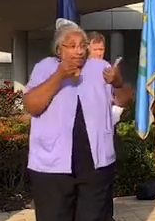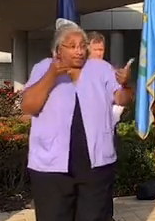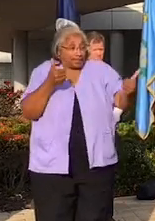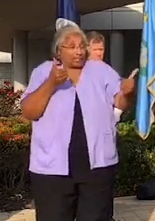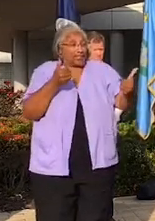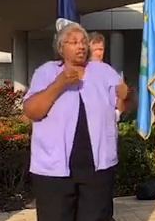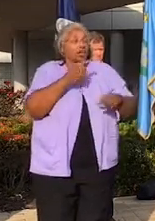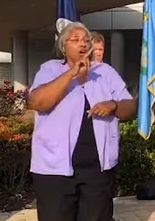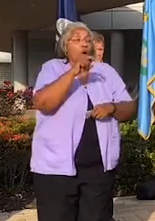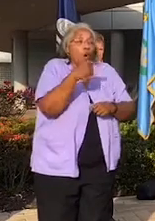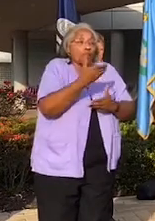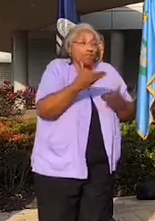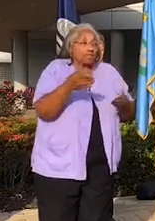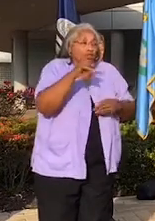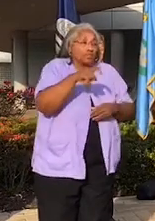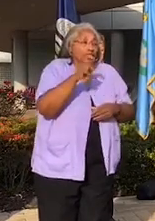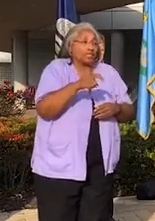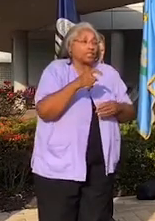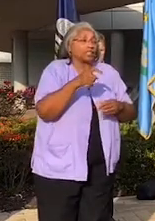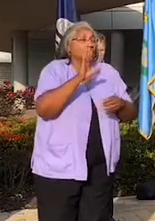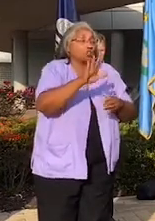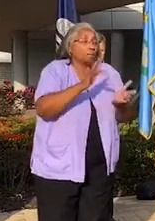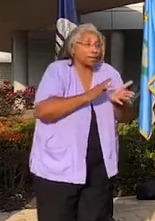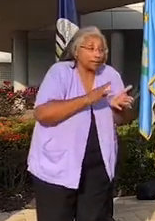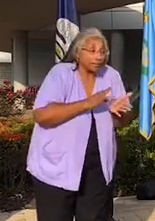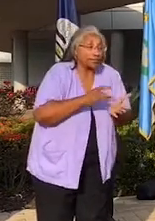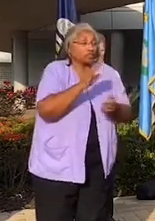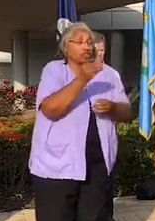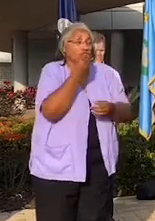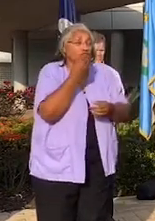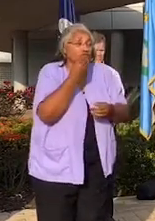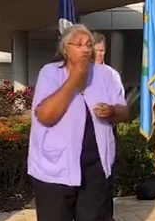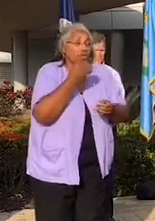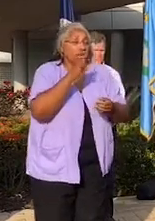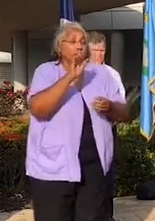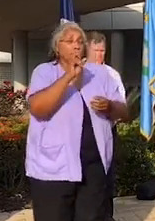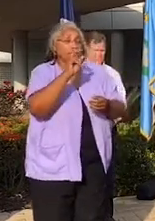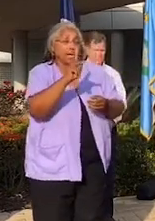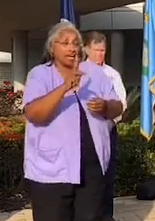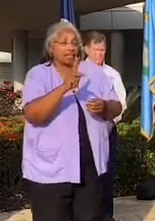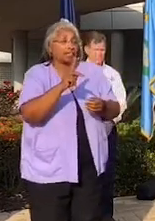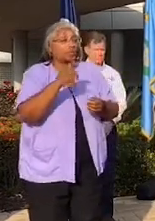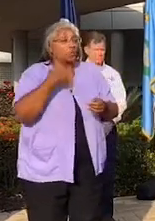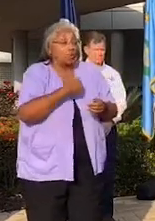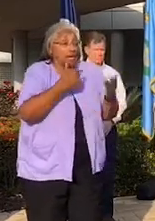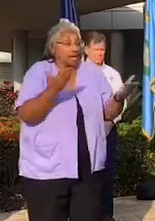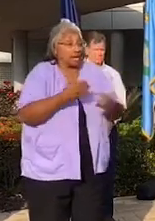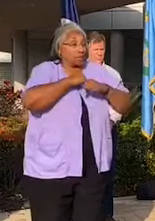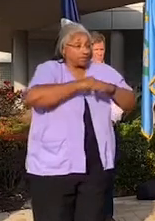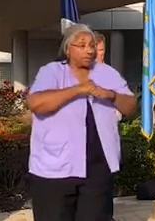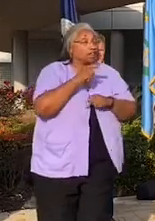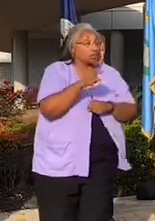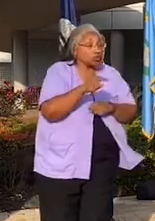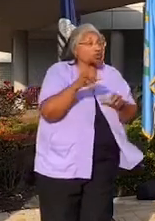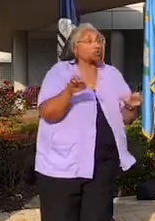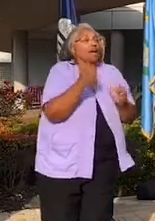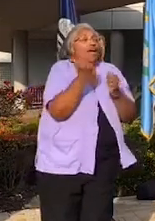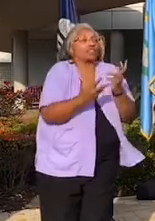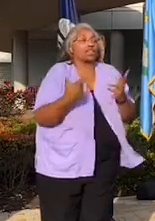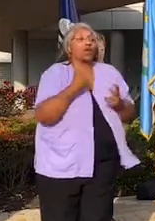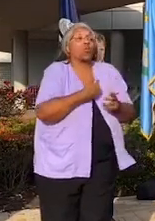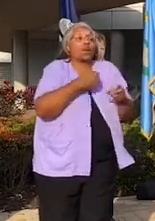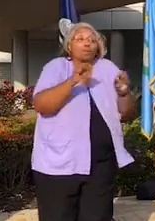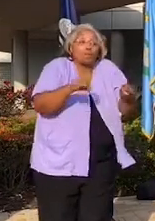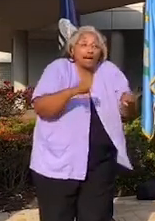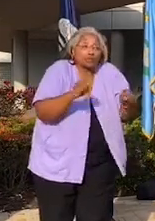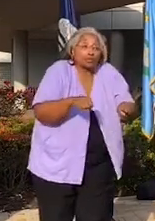food, pharmacies, banks. Your healthcare providers are at work to protect you, and let's do all that we can to